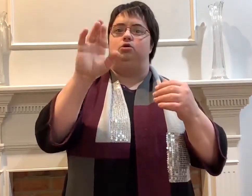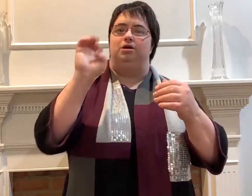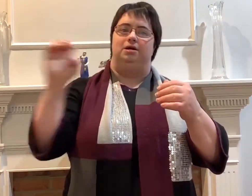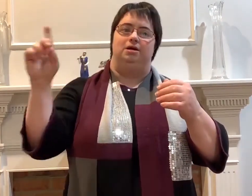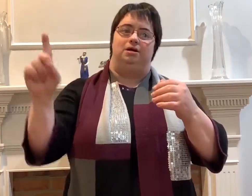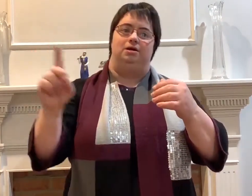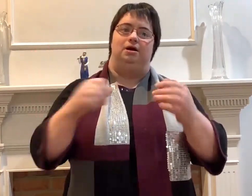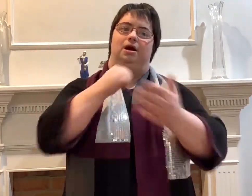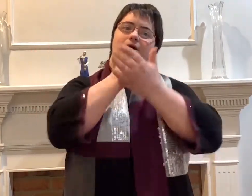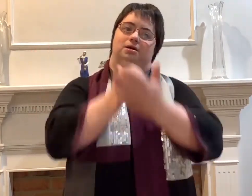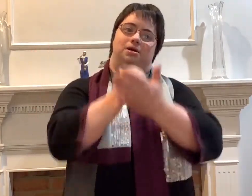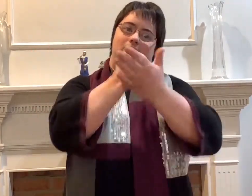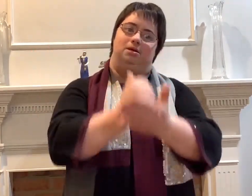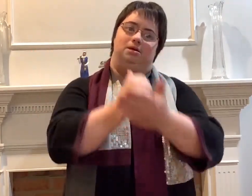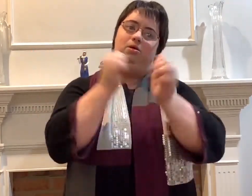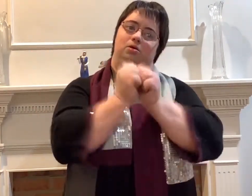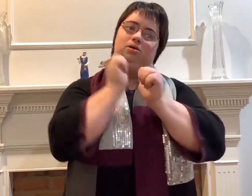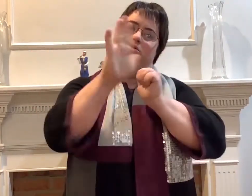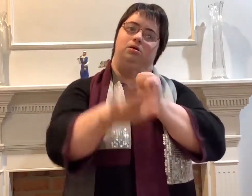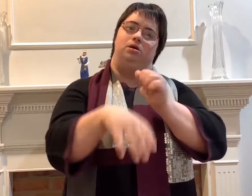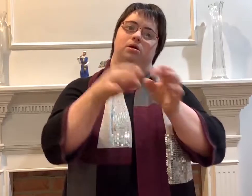Thank you.